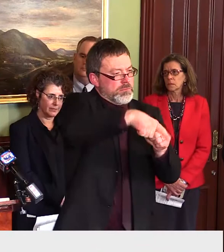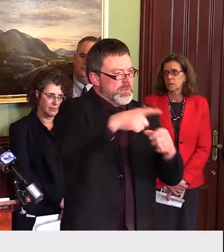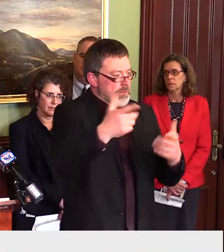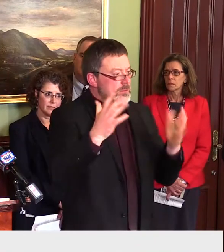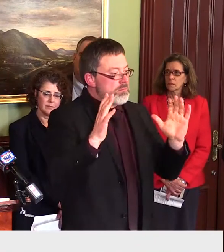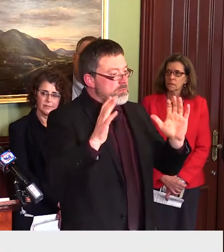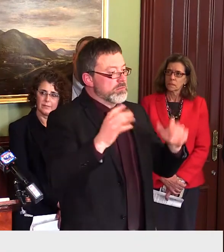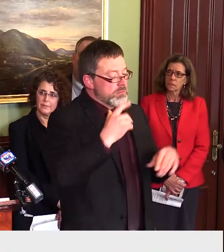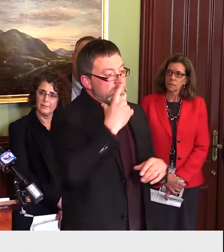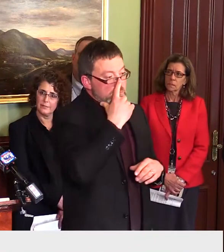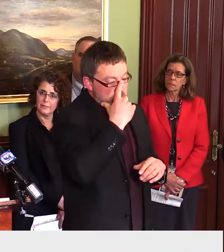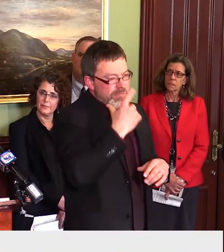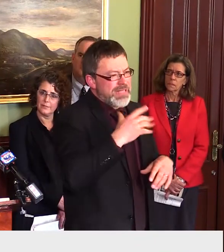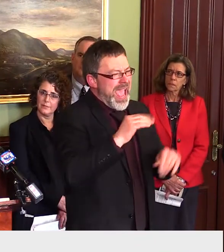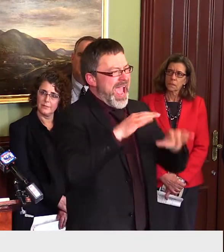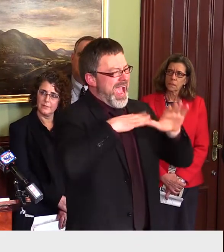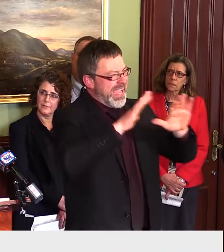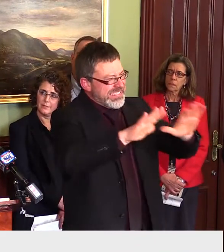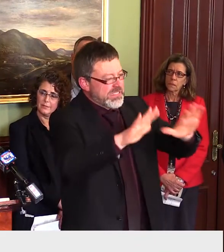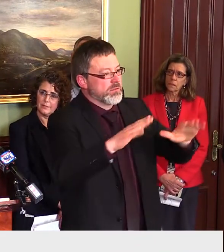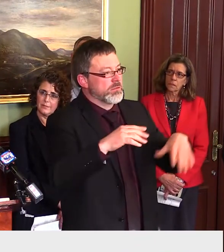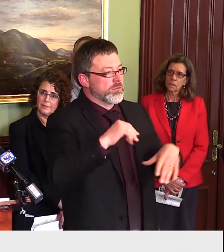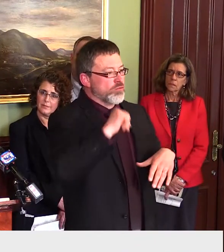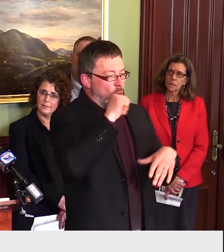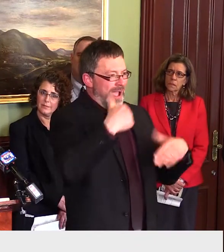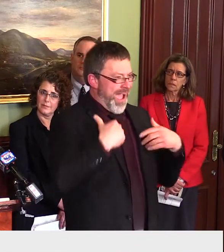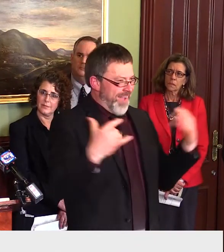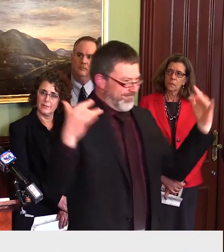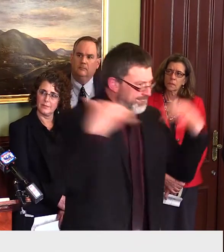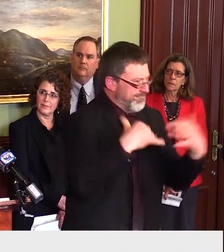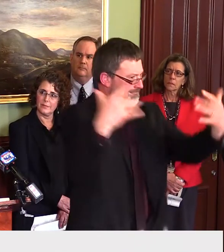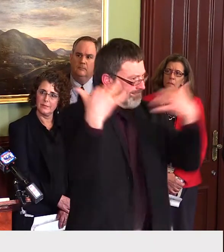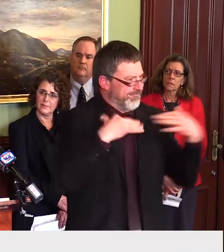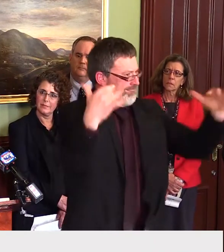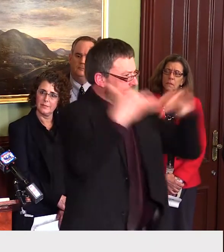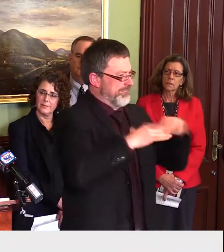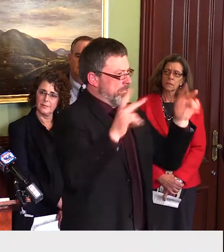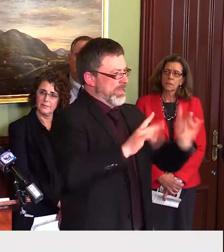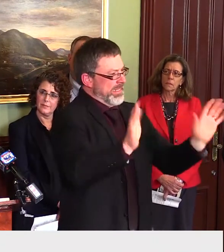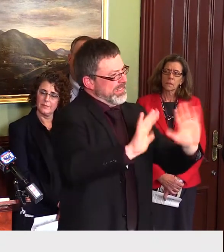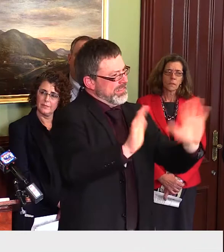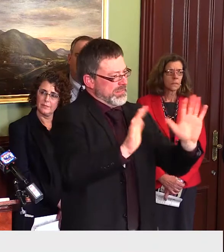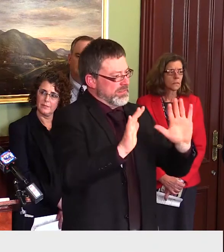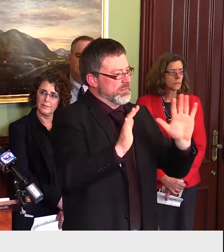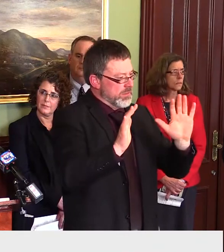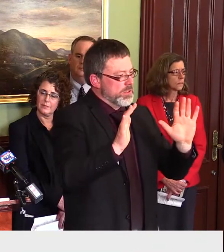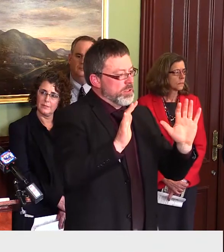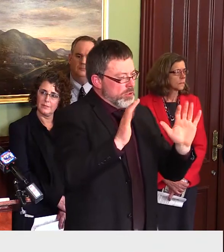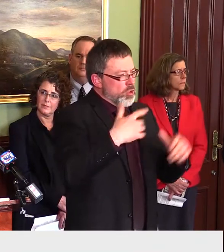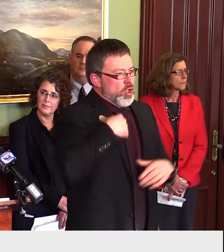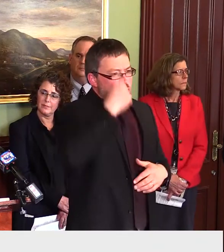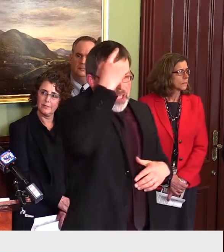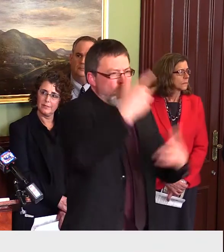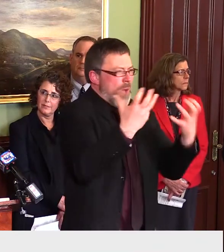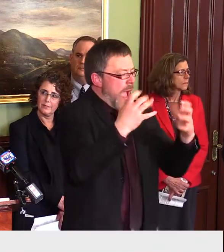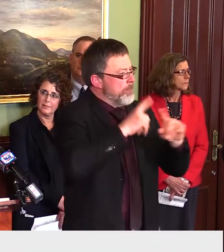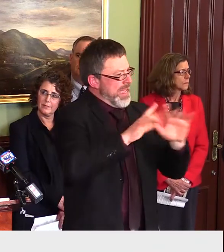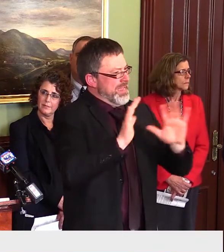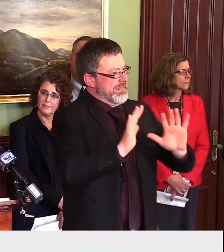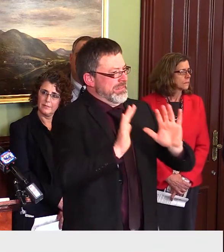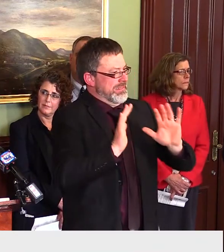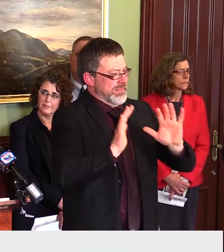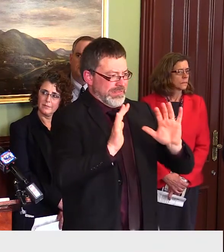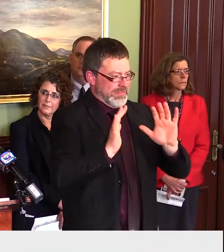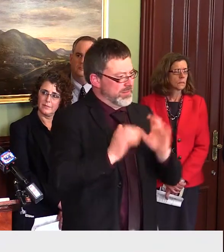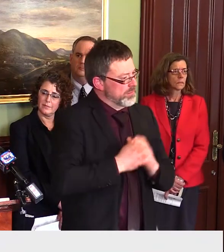It seems that the most controversial public health recommendations surround considerations for school closures, and I'd like to spend a